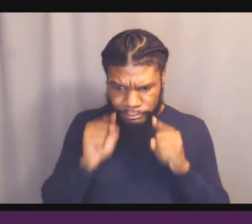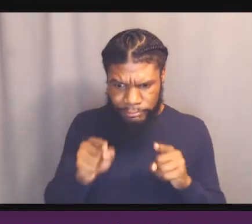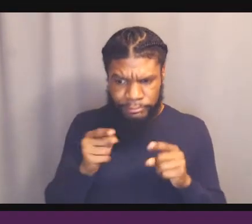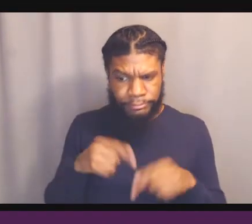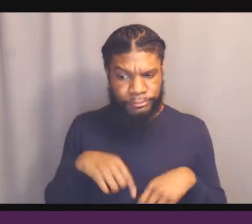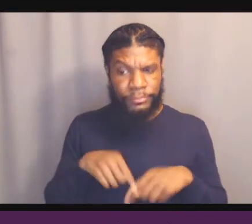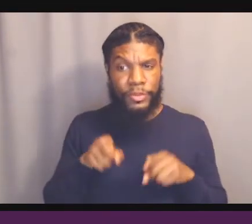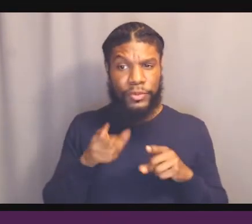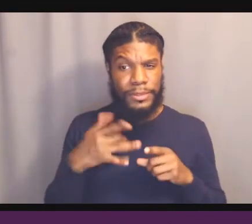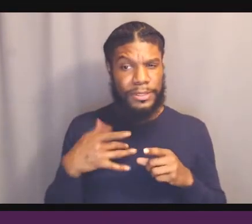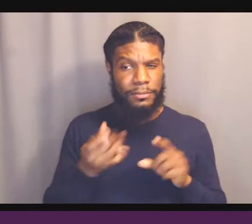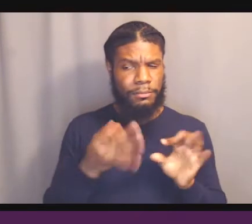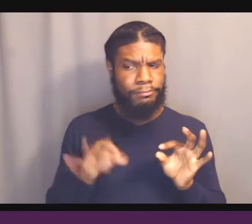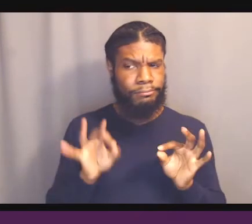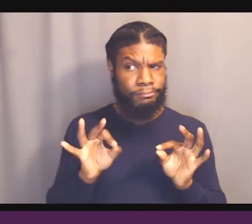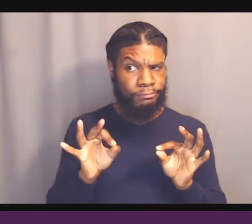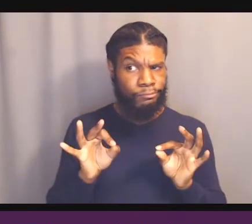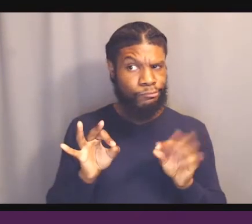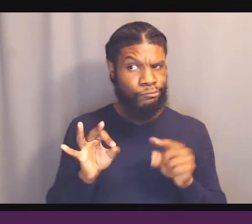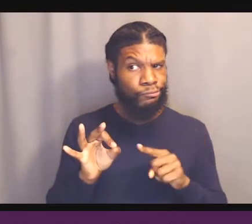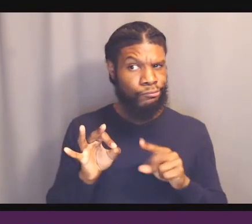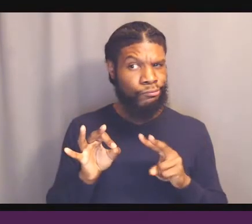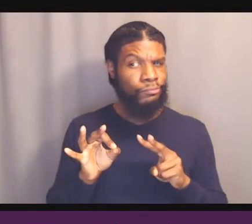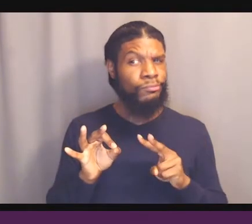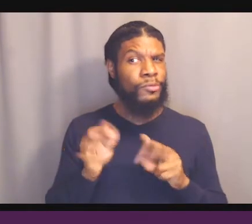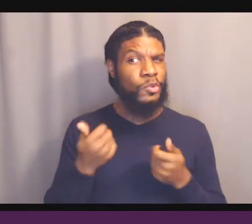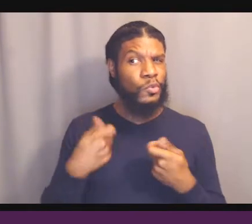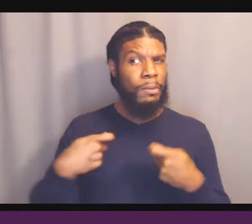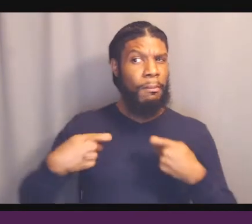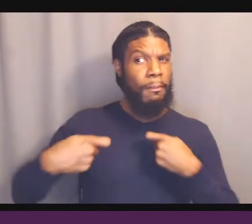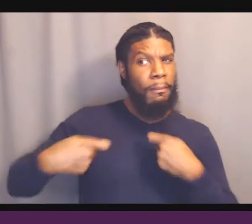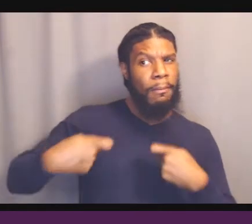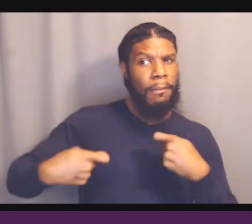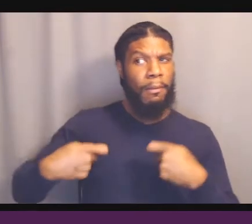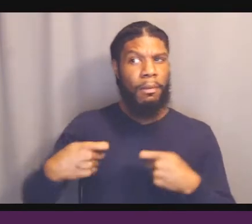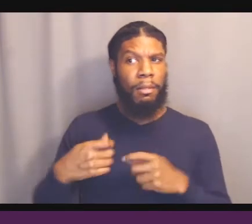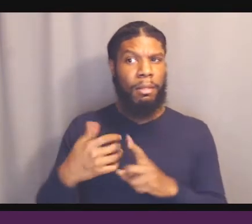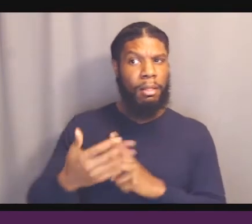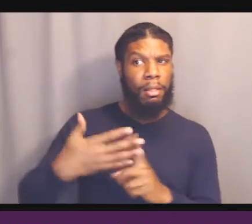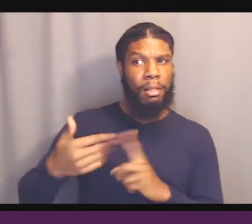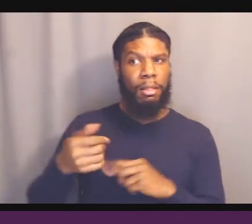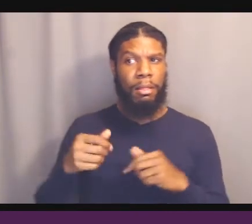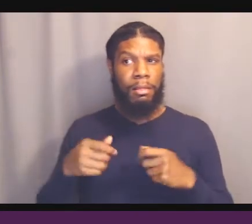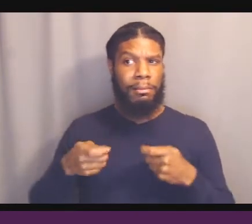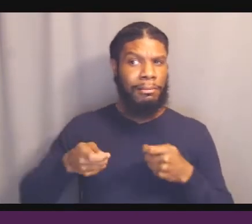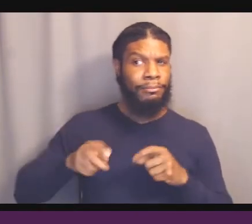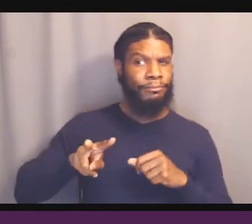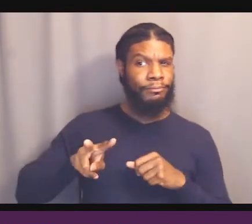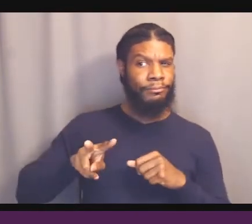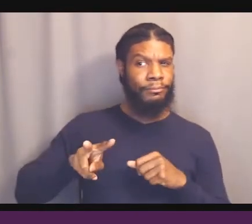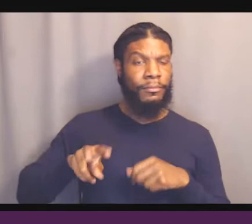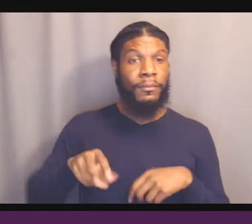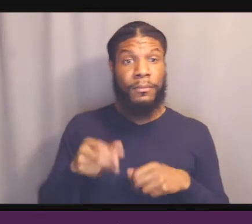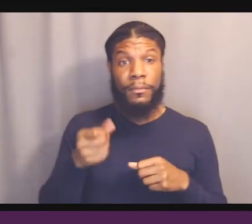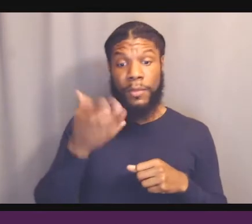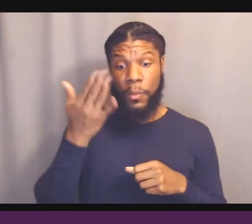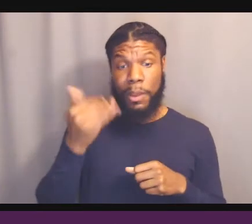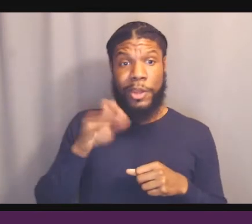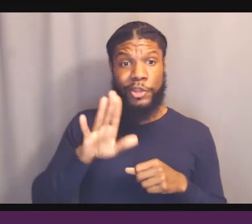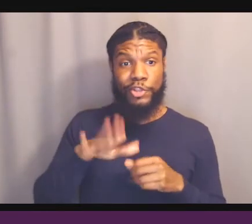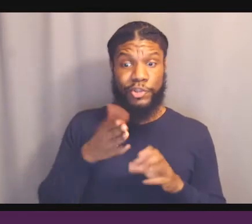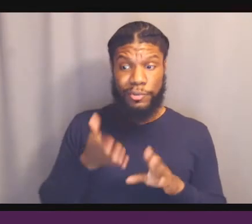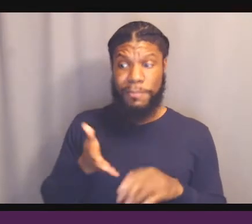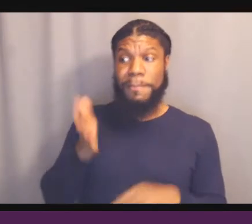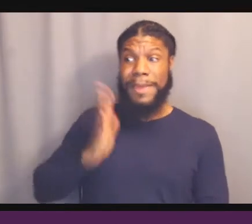right? Because of what you've been through, you no longer see victory in the voices that are speaking over you.